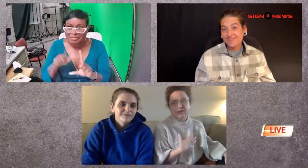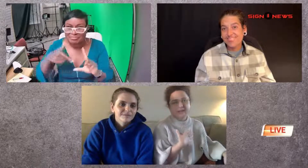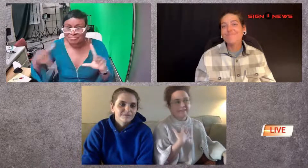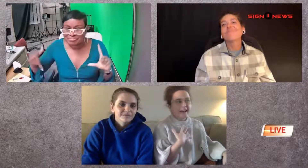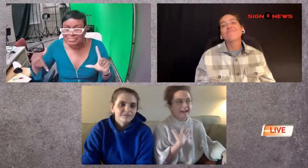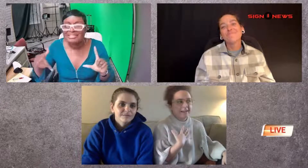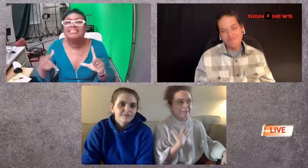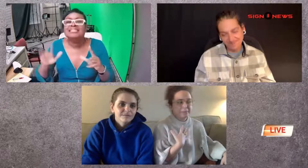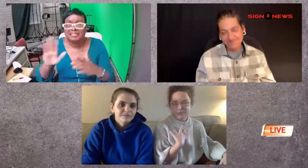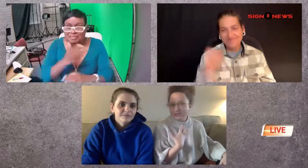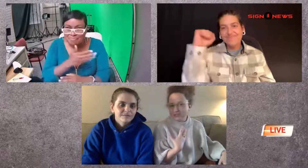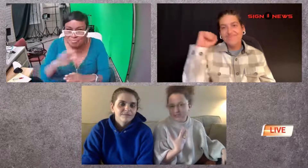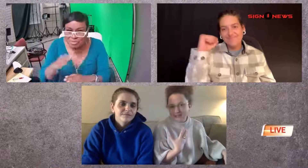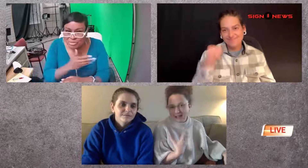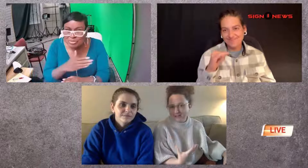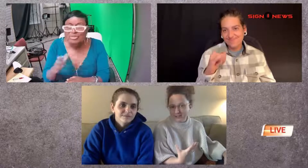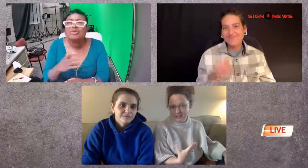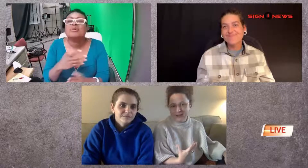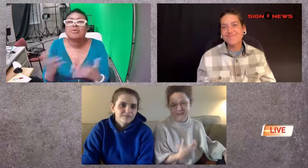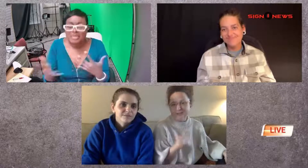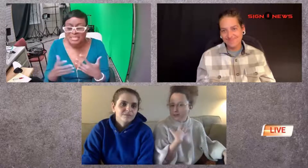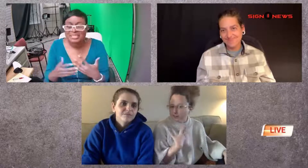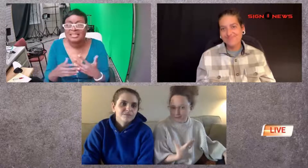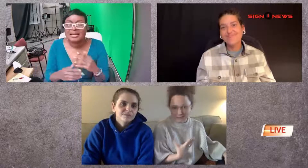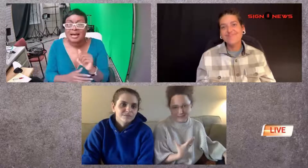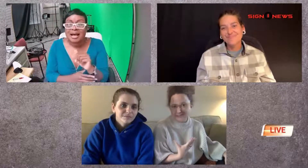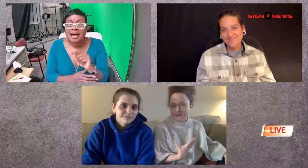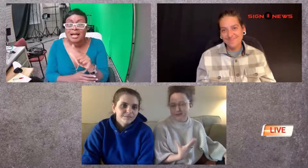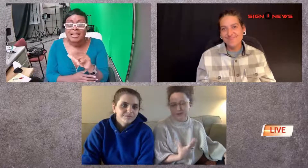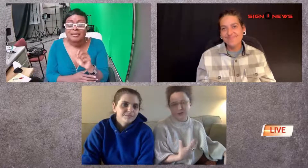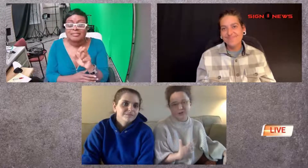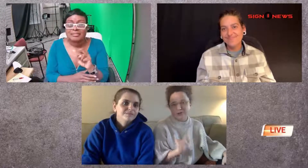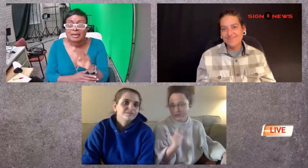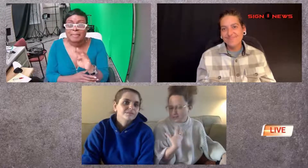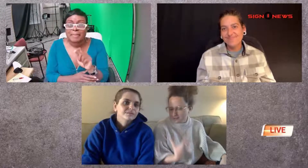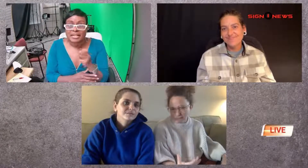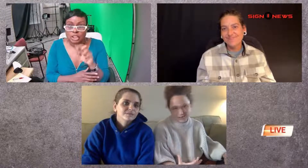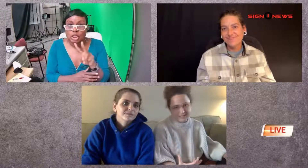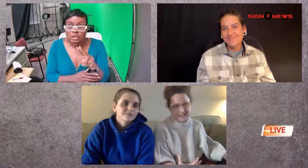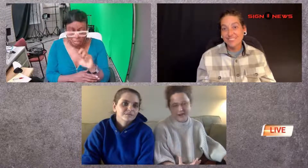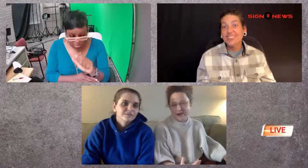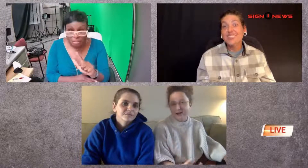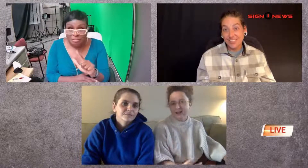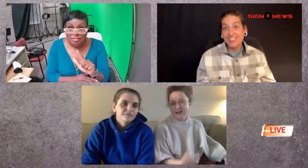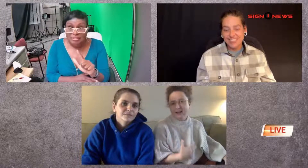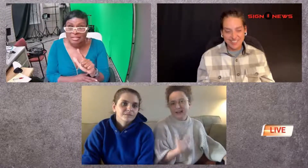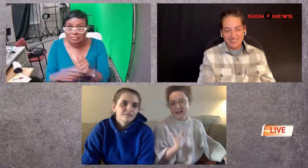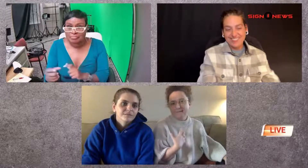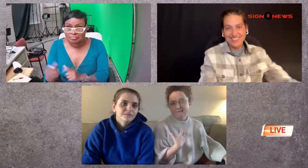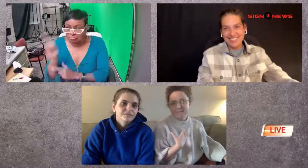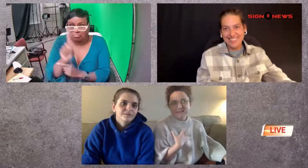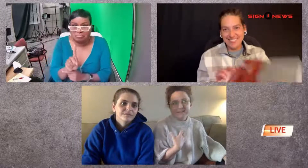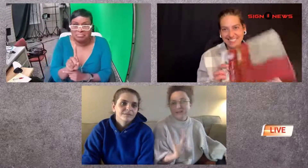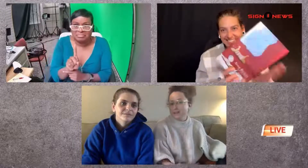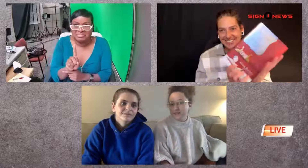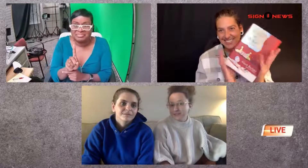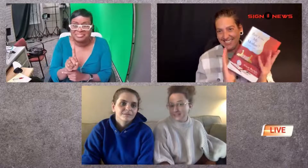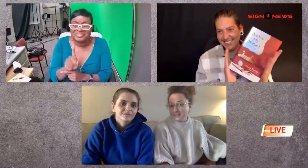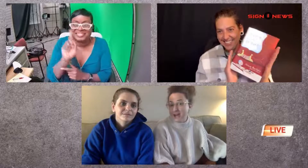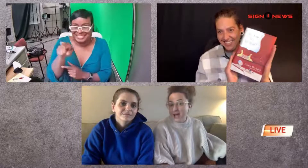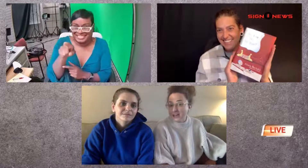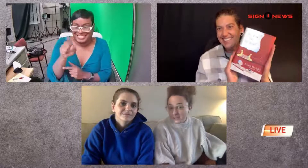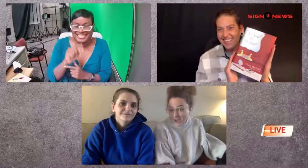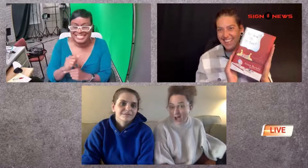musical that puts Alison Bechdel, famous lesbian cartoonist, front and center. It's not something